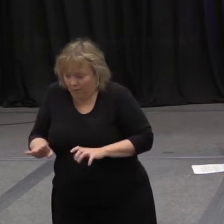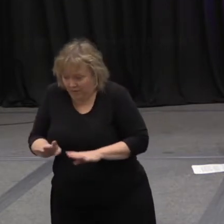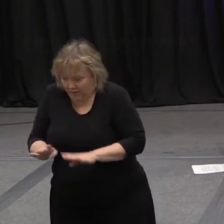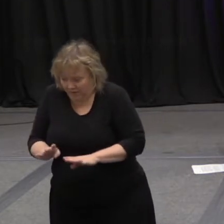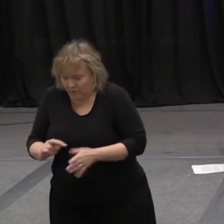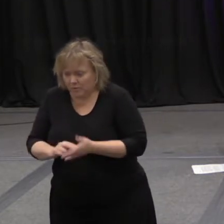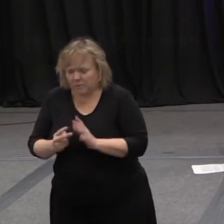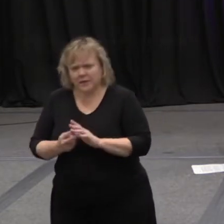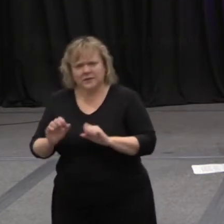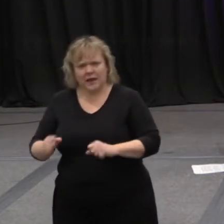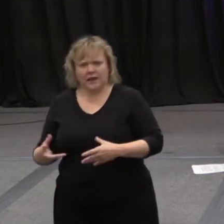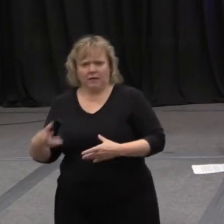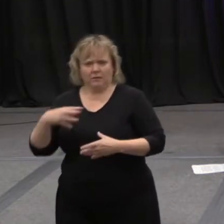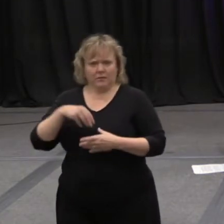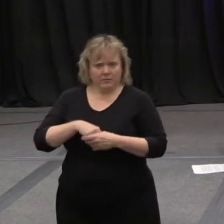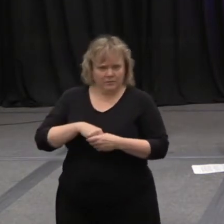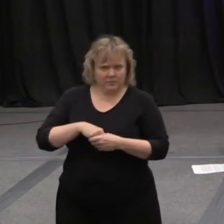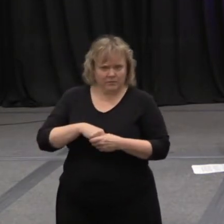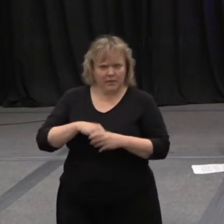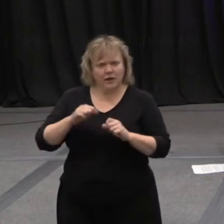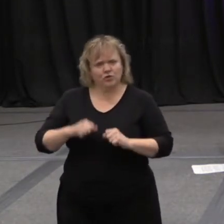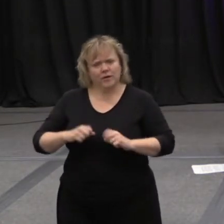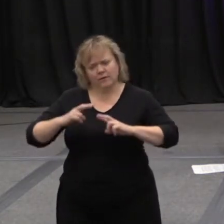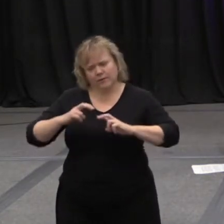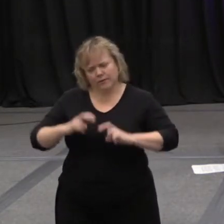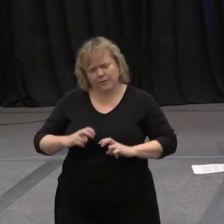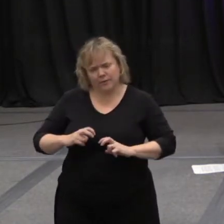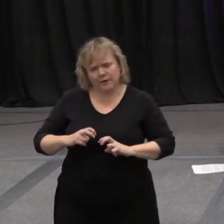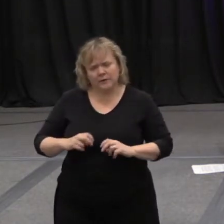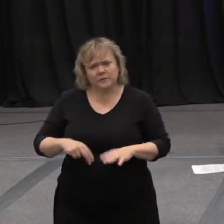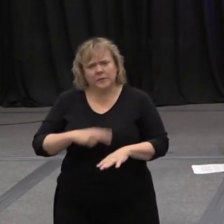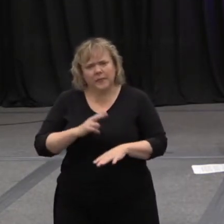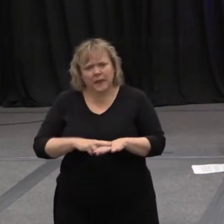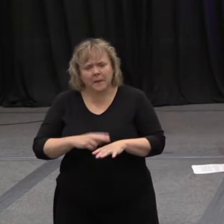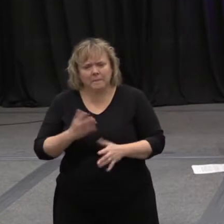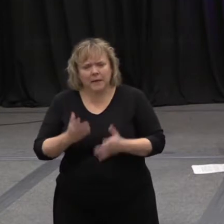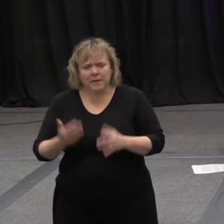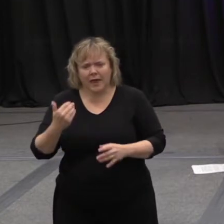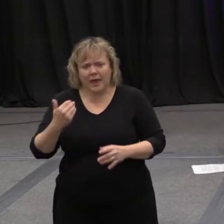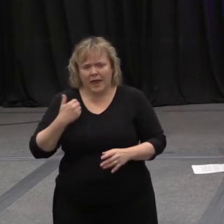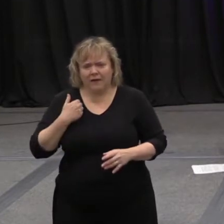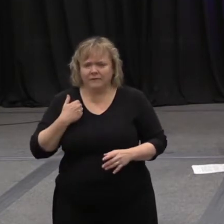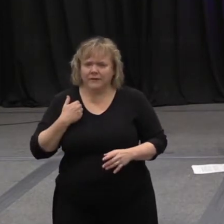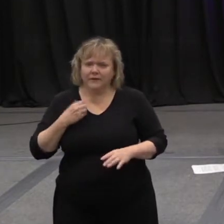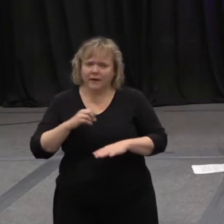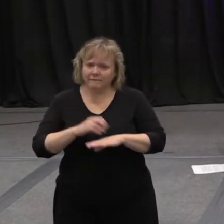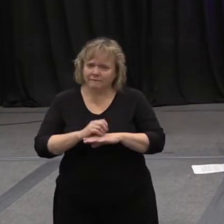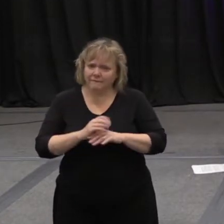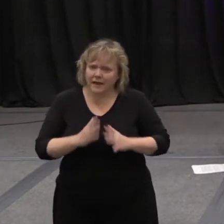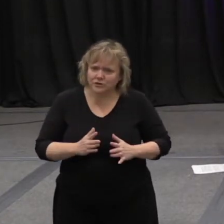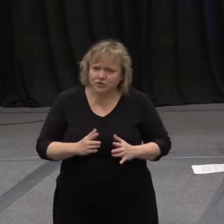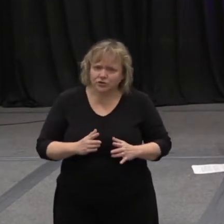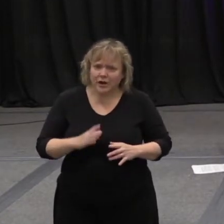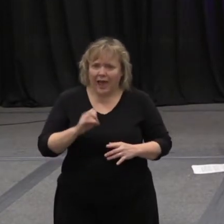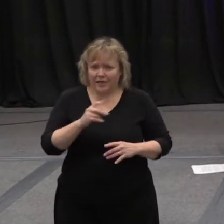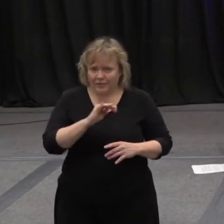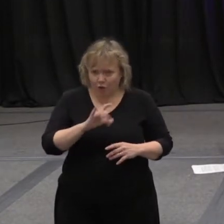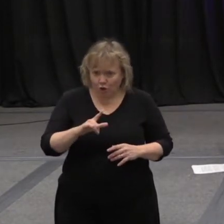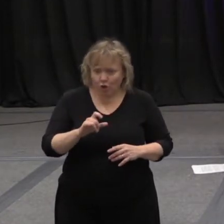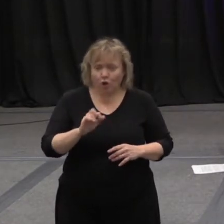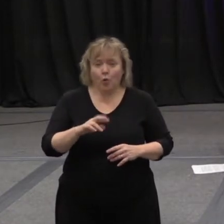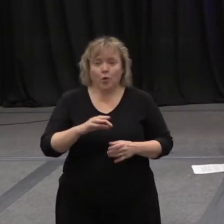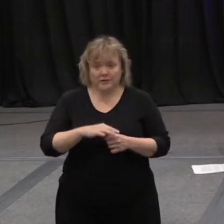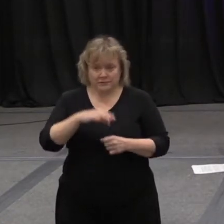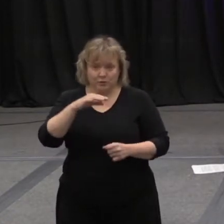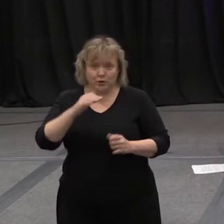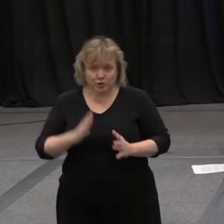let it, with some guidance from a ethical, perhaps spiritual advisor. I love, it's in one of our emails, you said